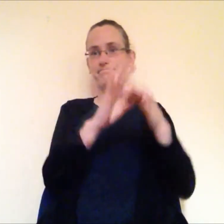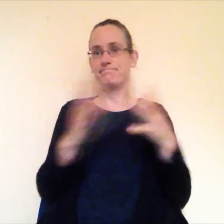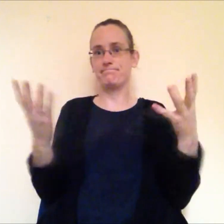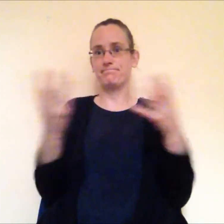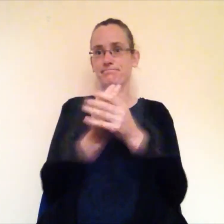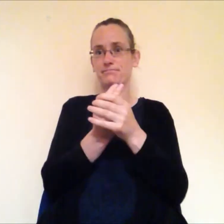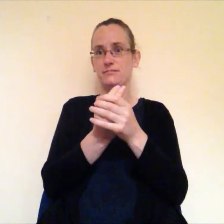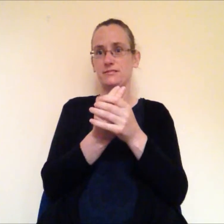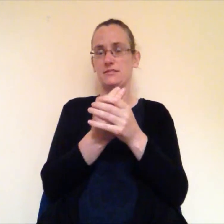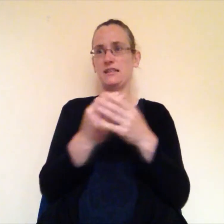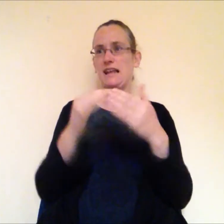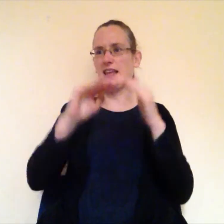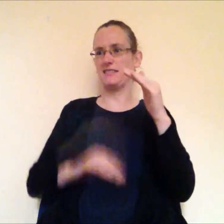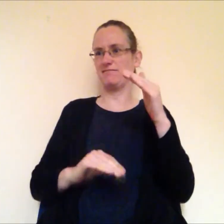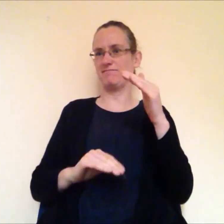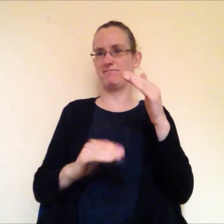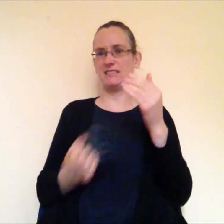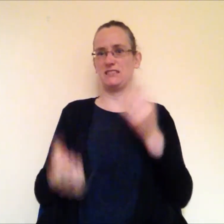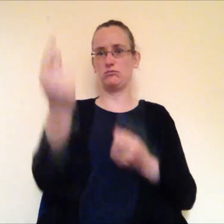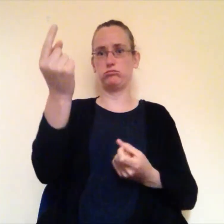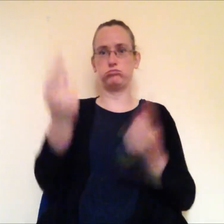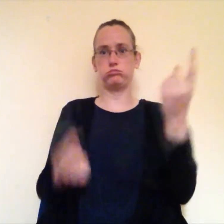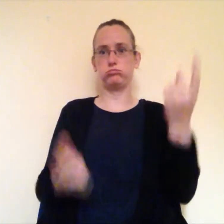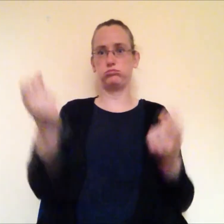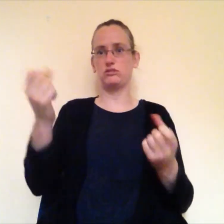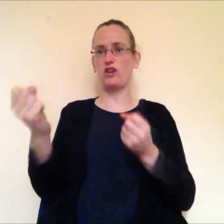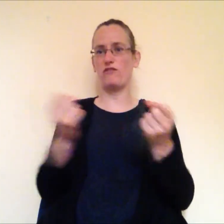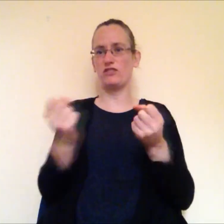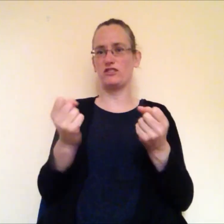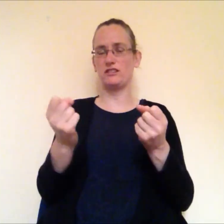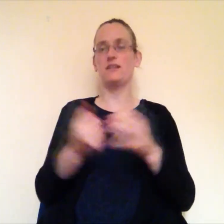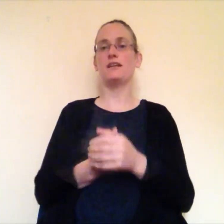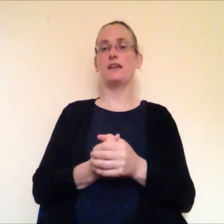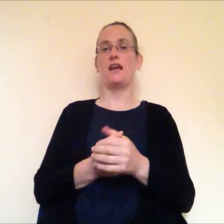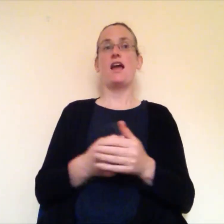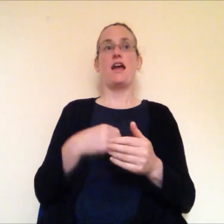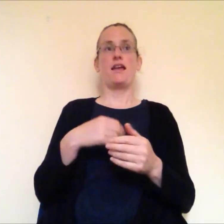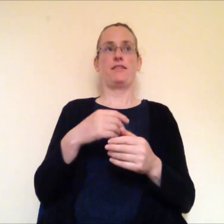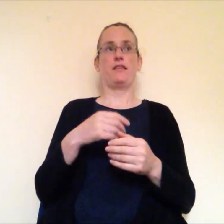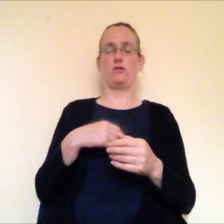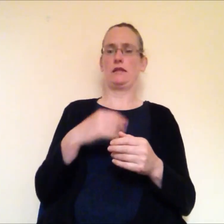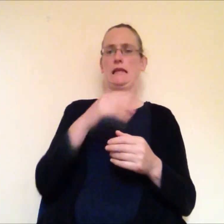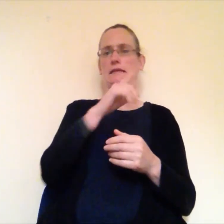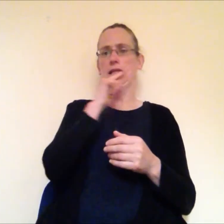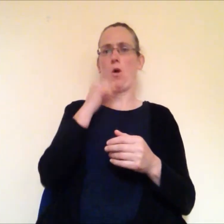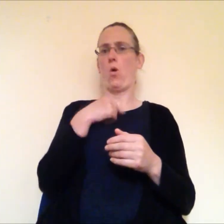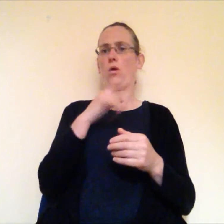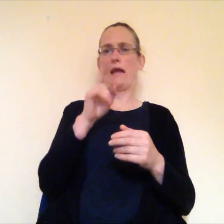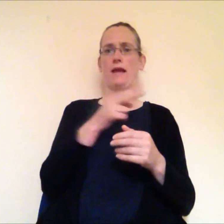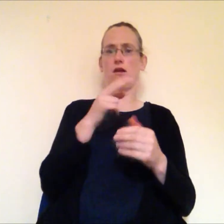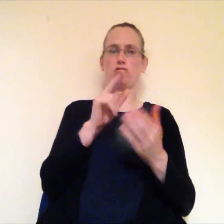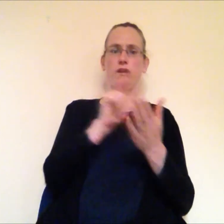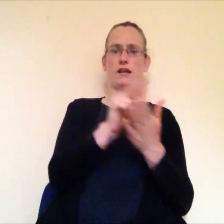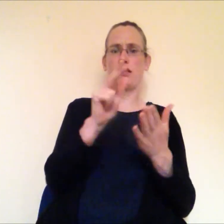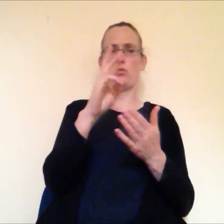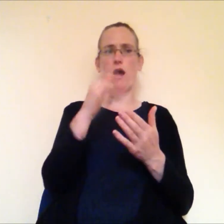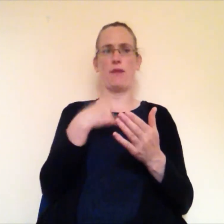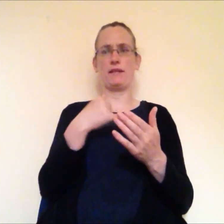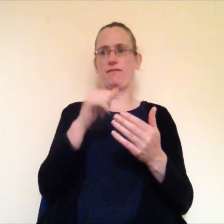services. So it's really, like, the argument that was put forward against it was, oh, well, this is putting the cart before the horse and we need to improve deaf